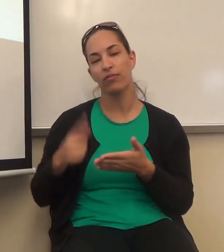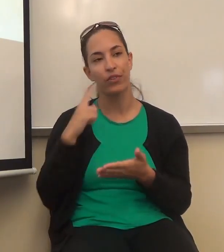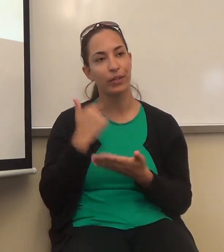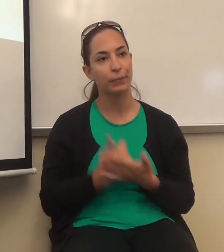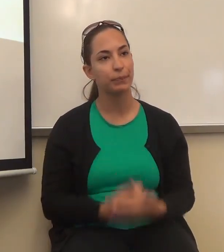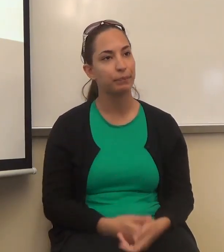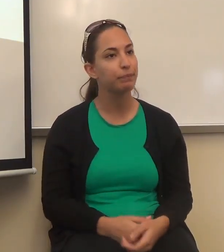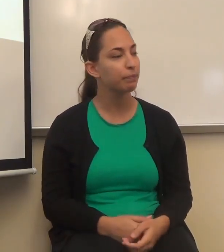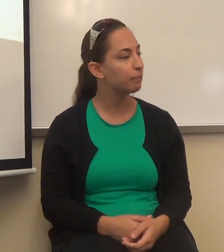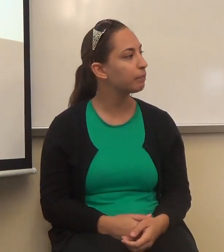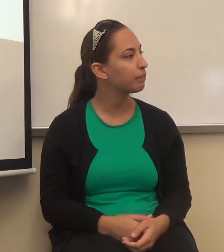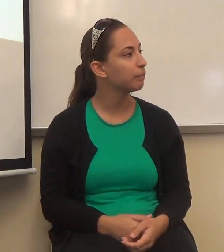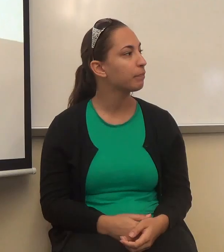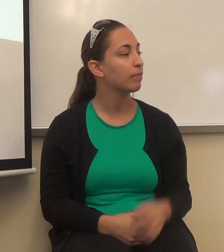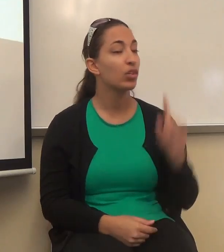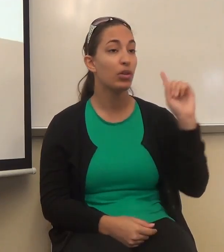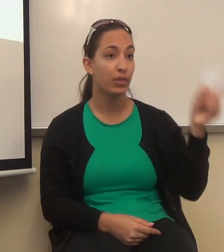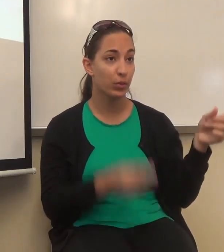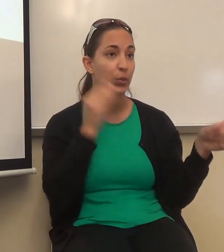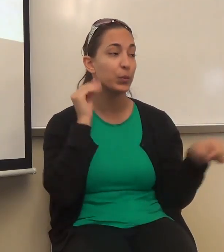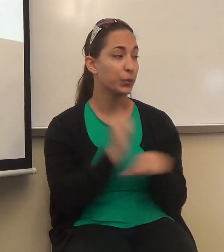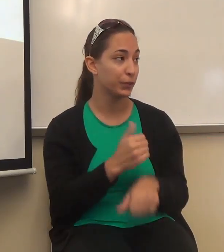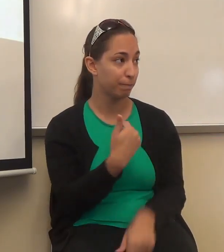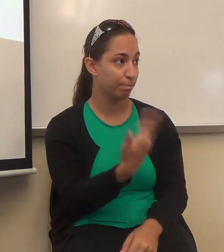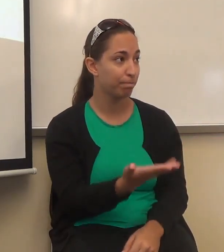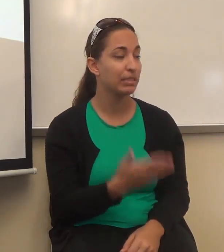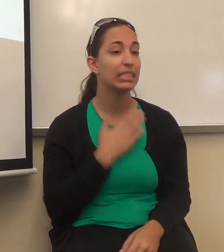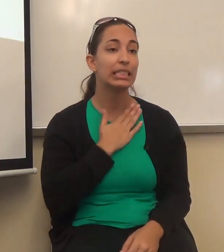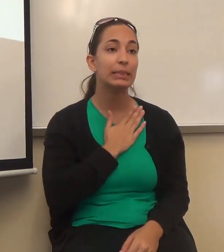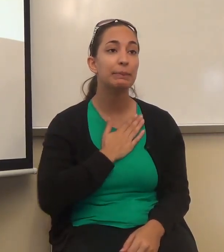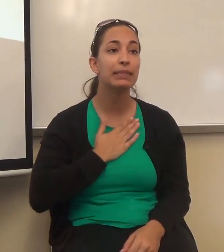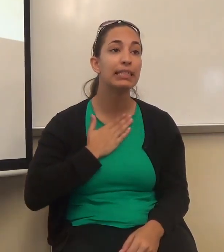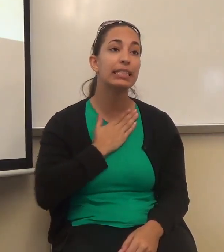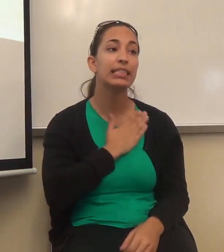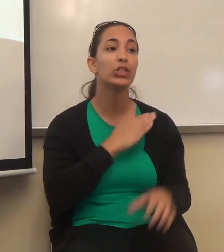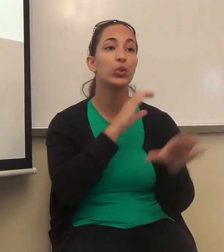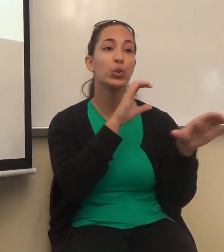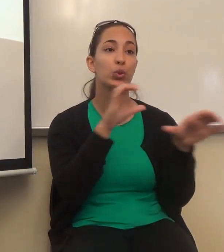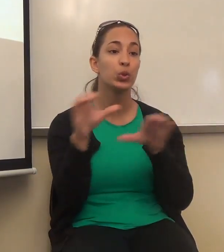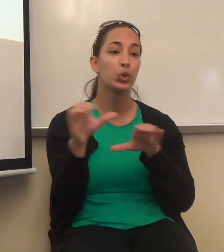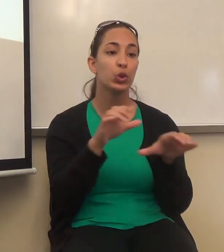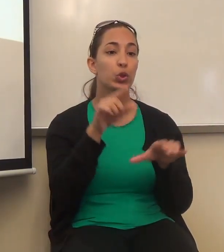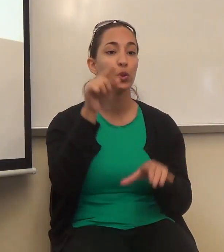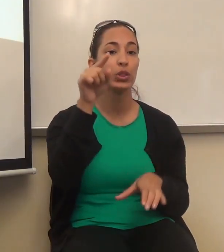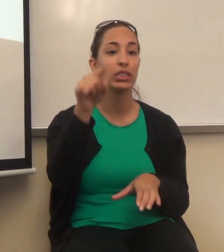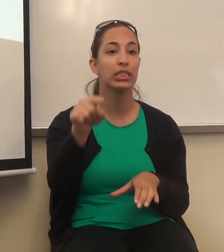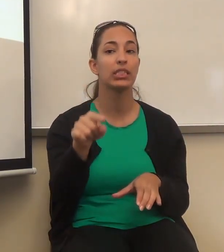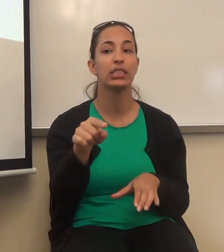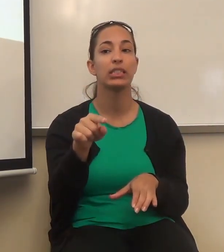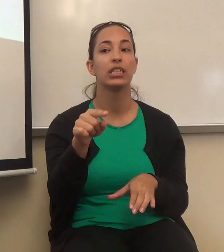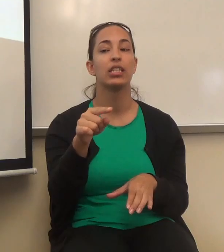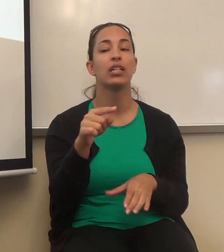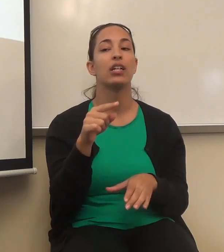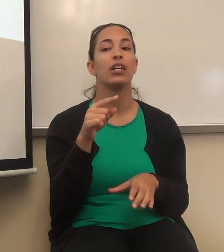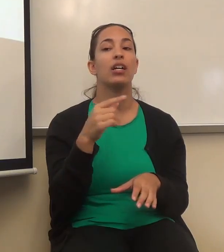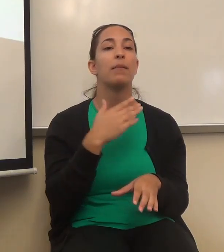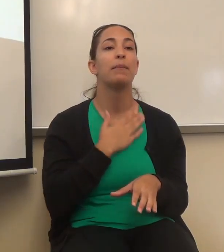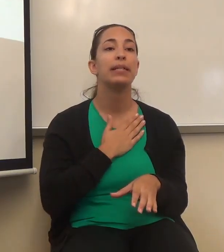Okay, so this is the homework. Please do this before you come to class.